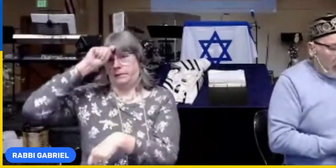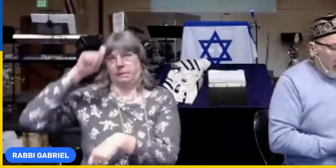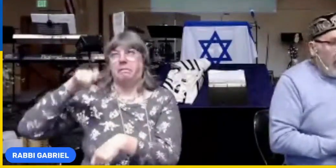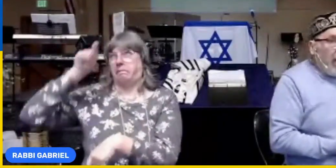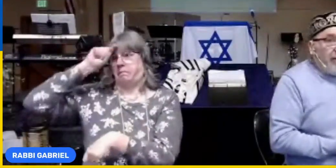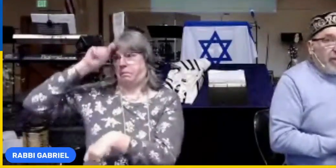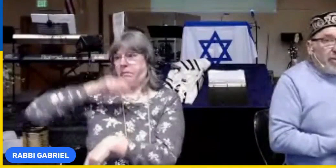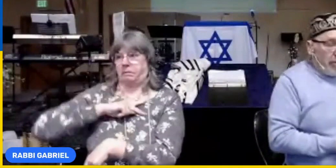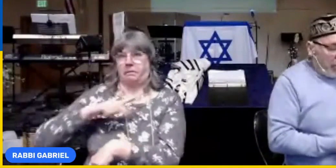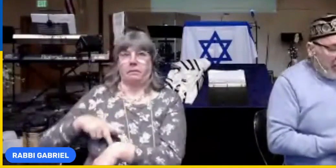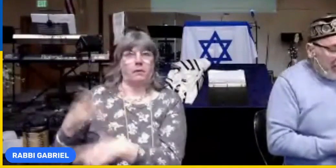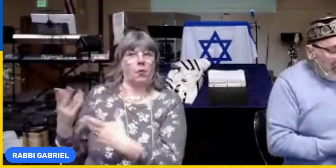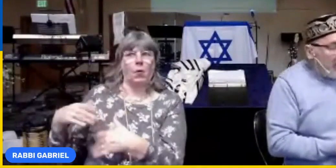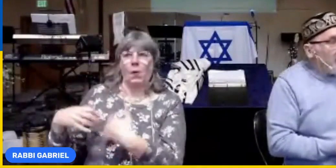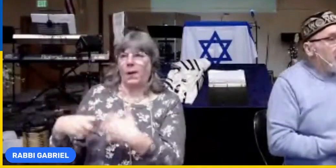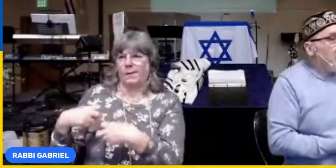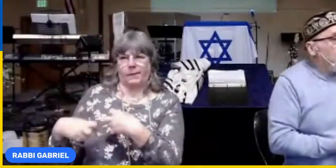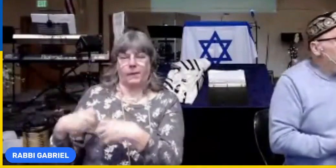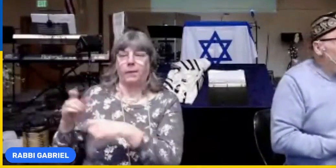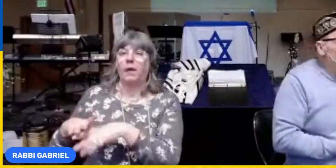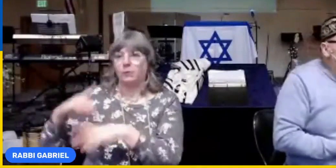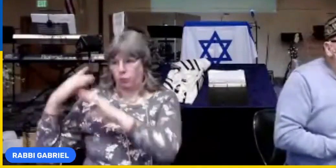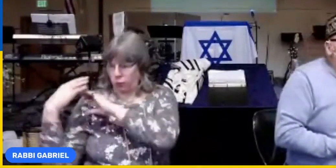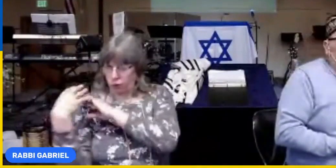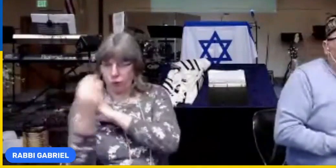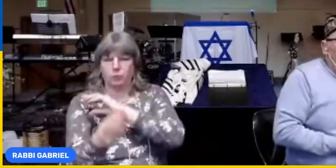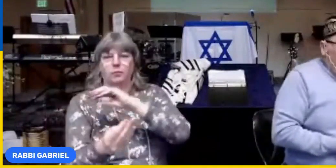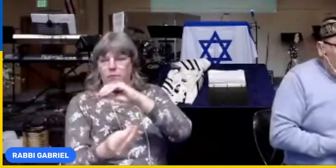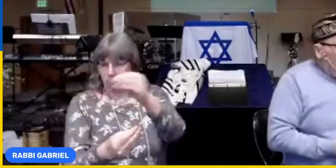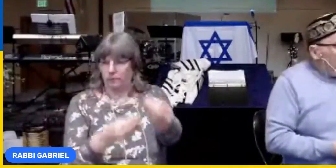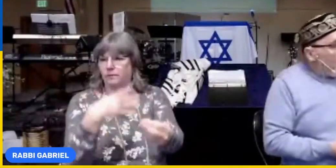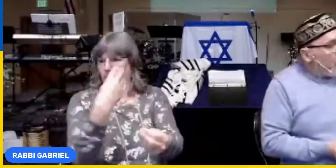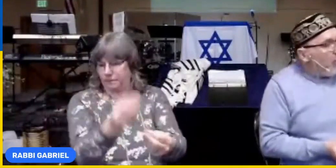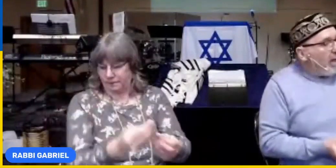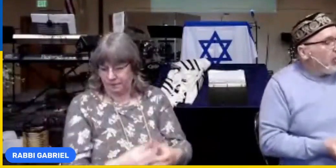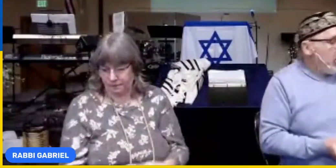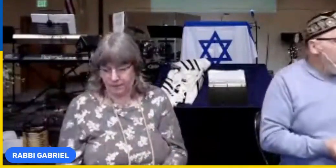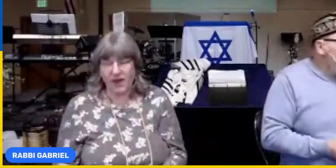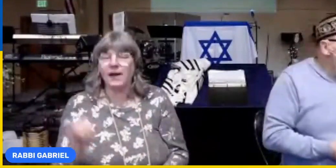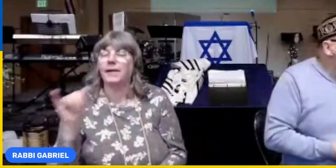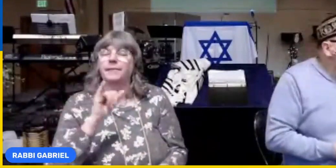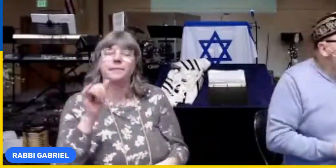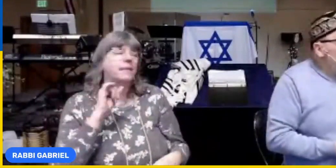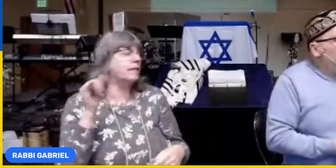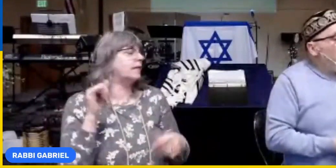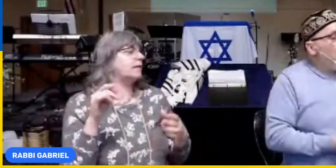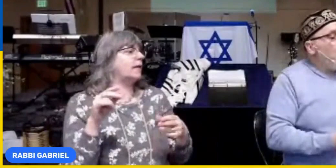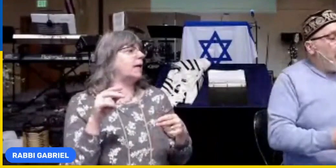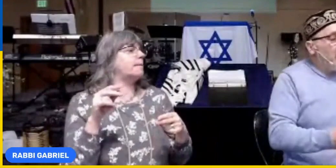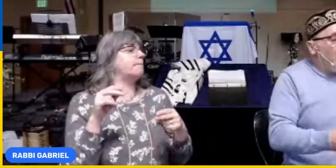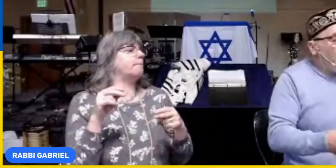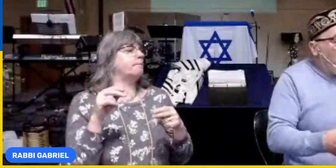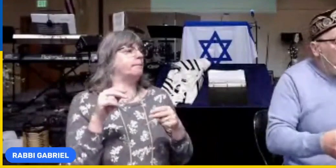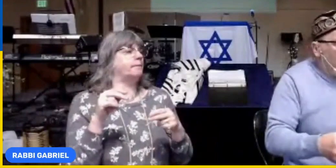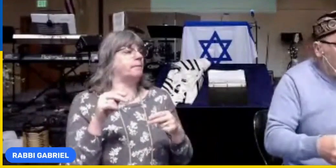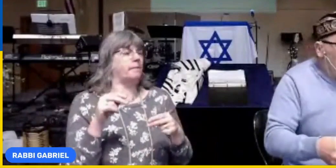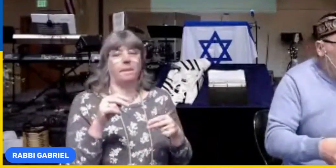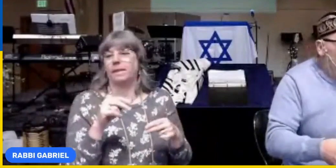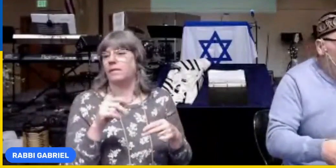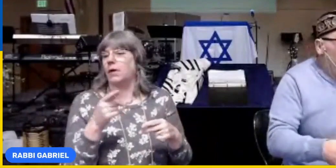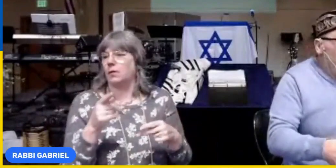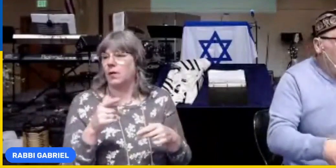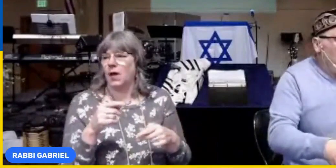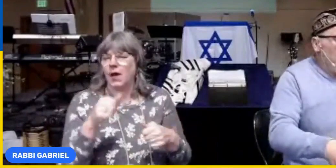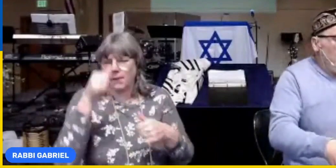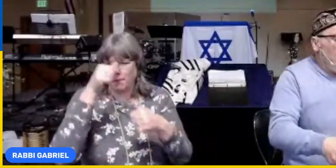it is the story of the three C's we did last week. Compromise, chastisement, come away, come